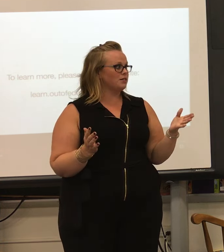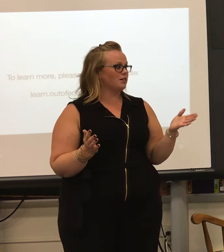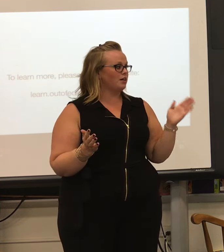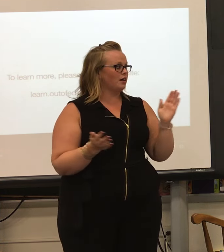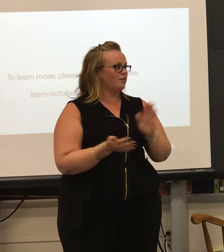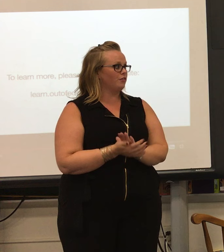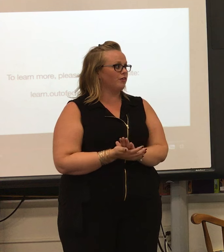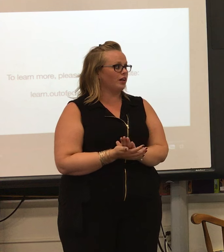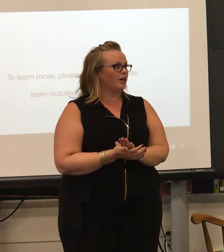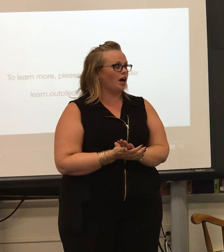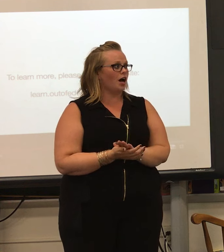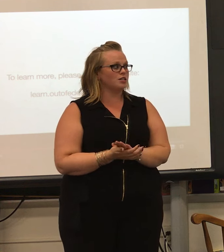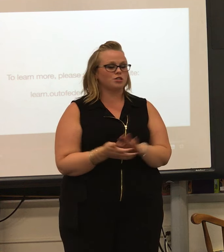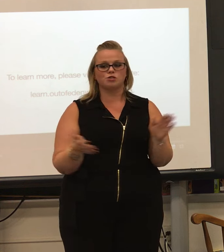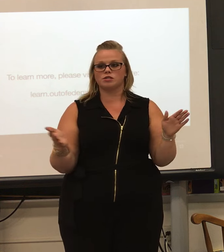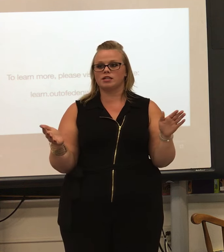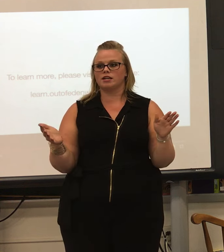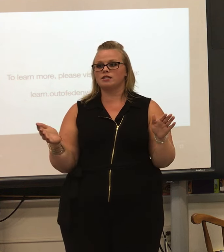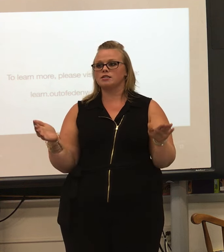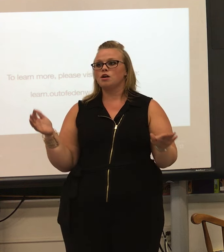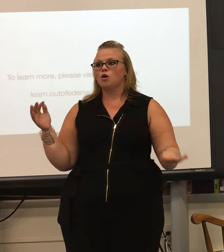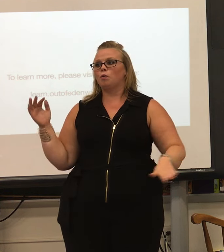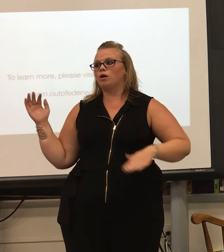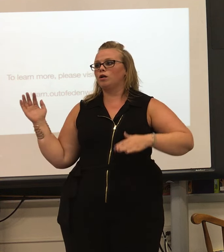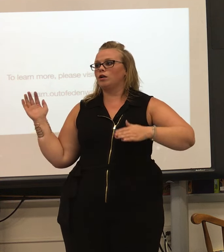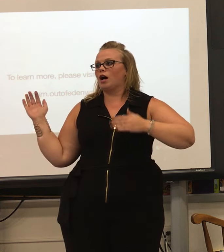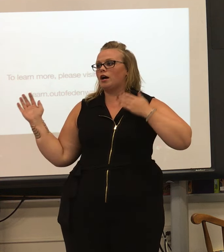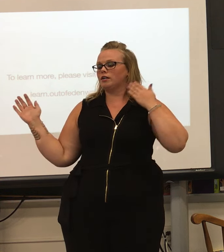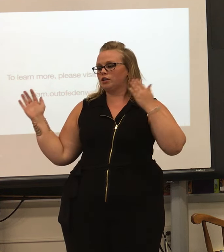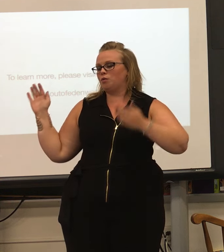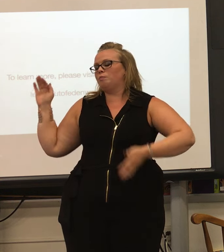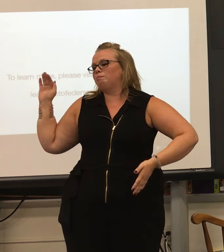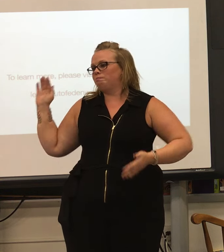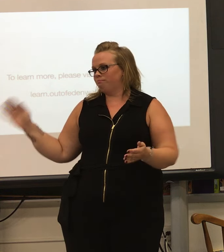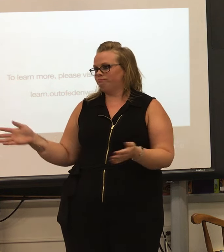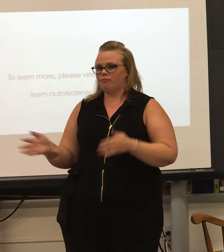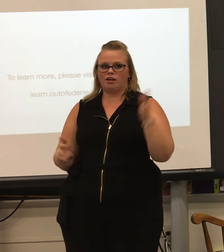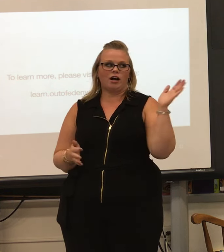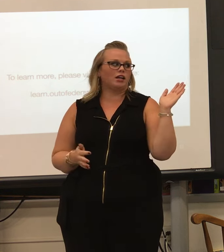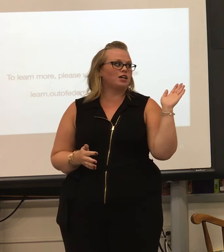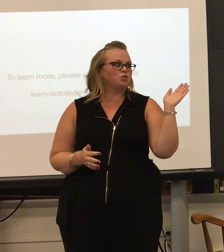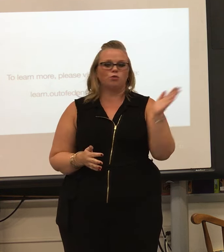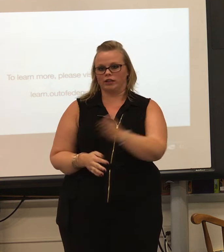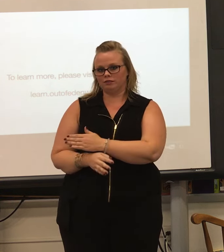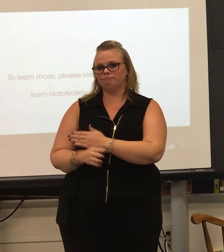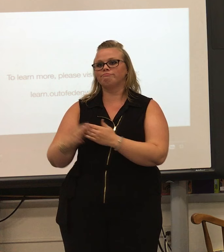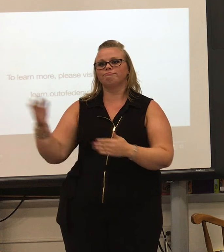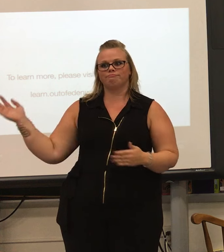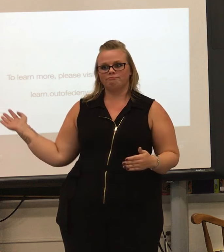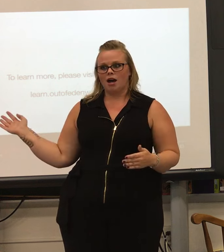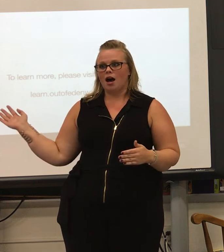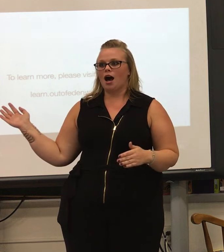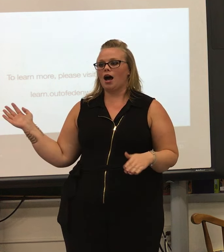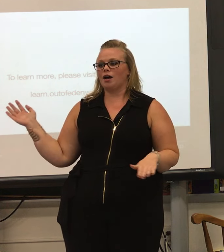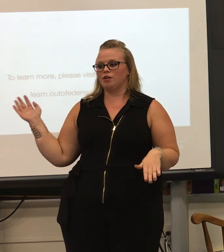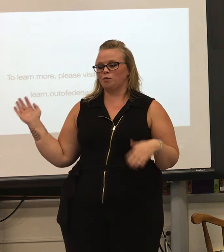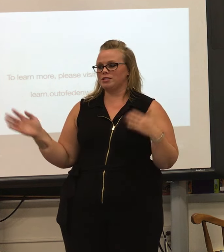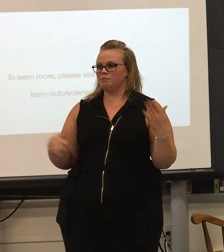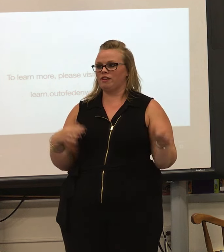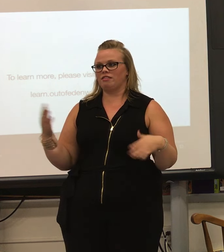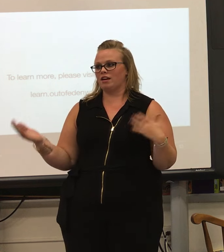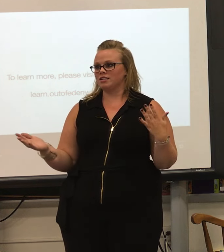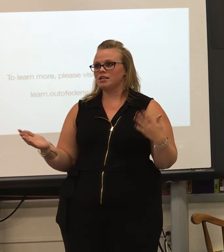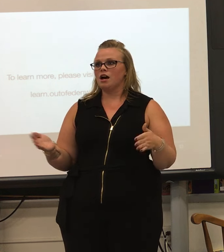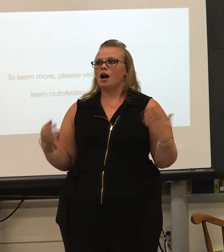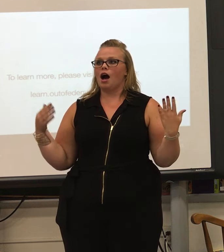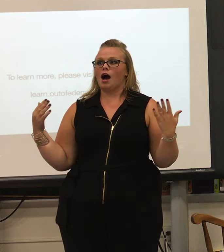is basically it for reading. Social studies will go in chronological order. There will be